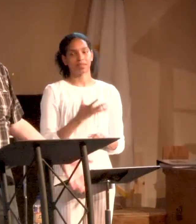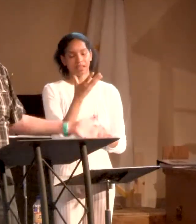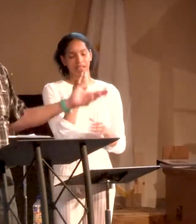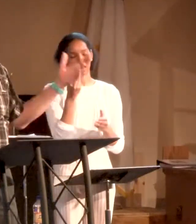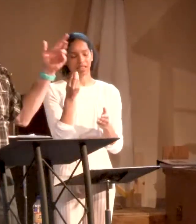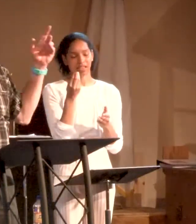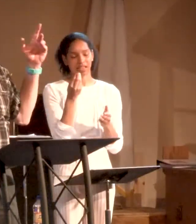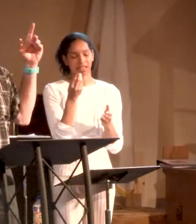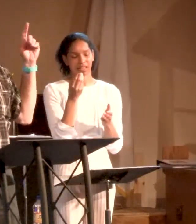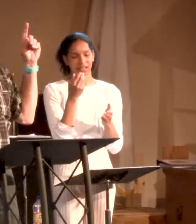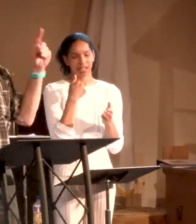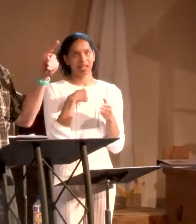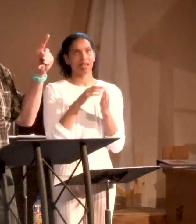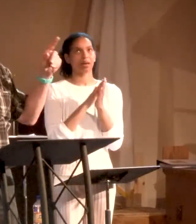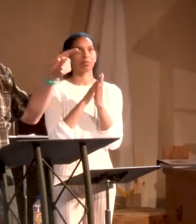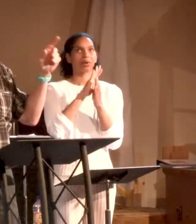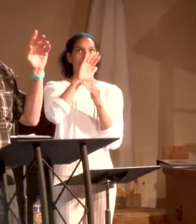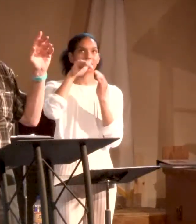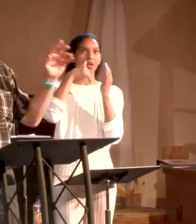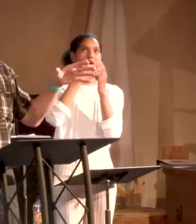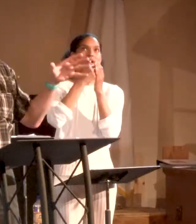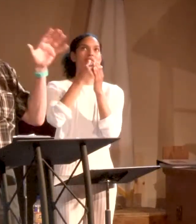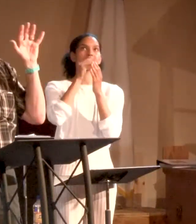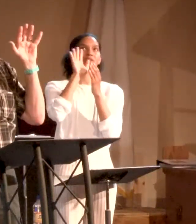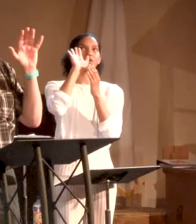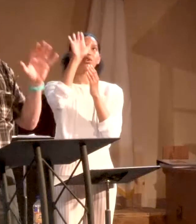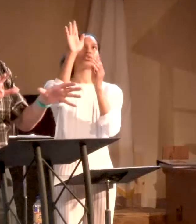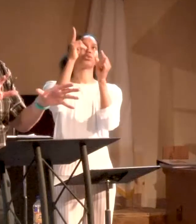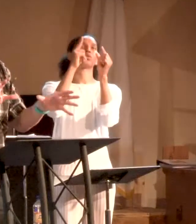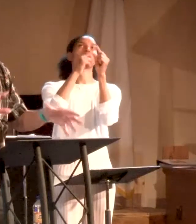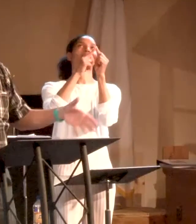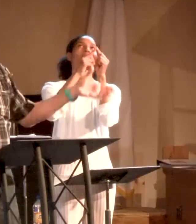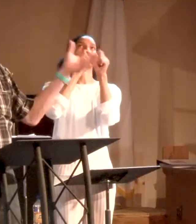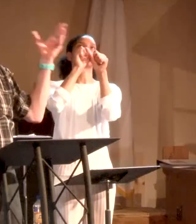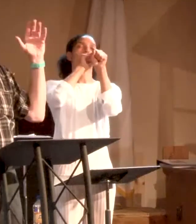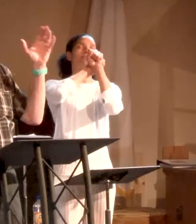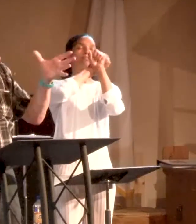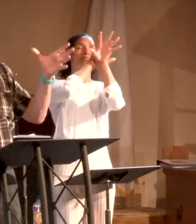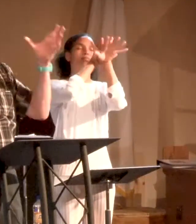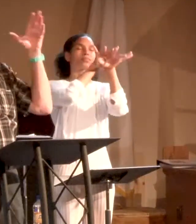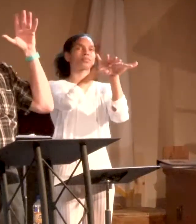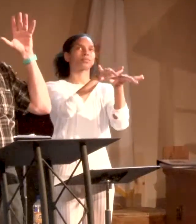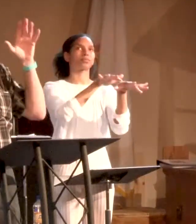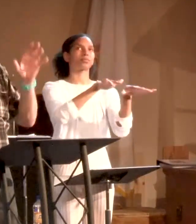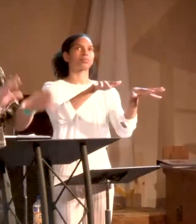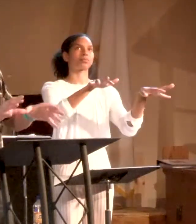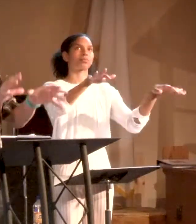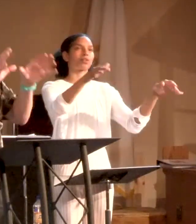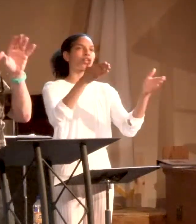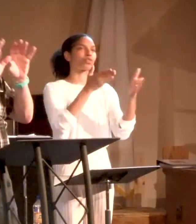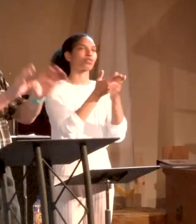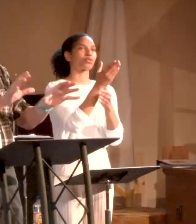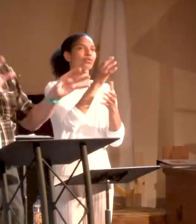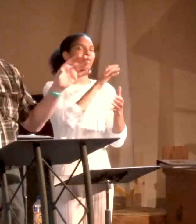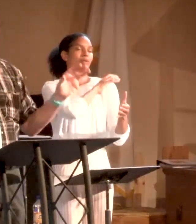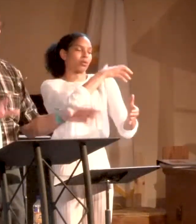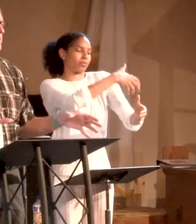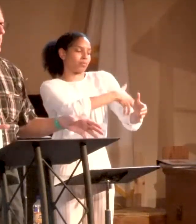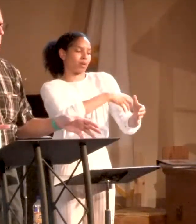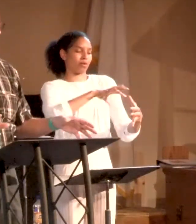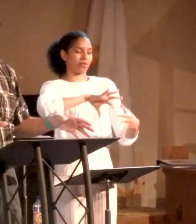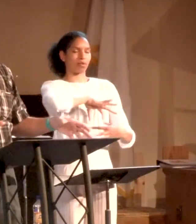in all of it, the gospel of Jesus Christ be spread, the power of the Holy Spirit be at work